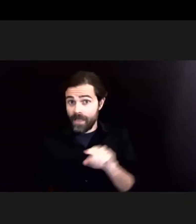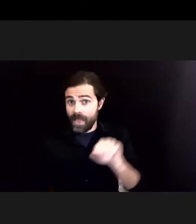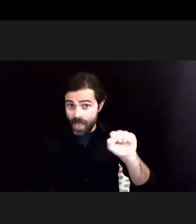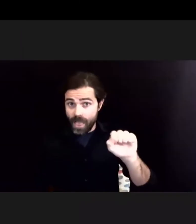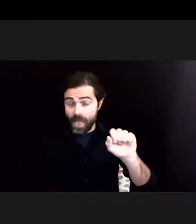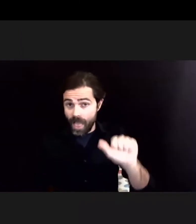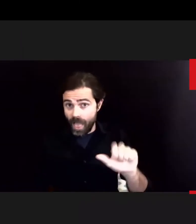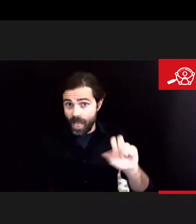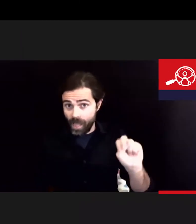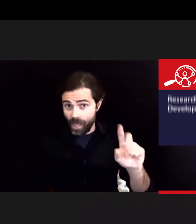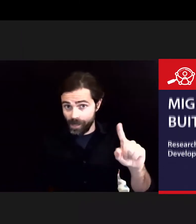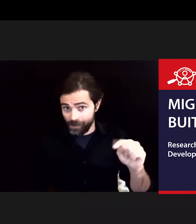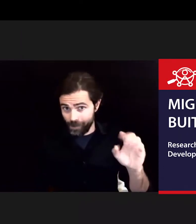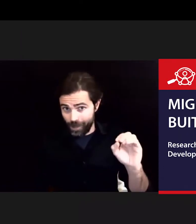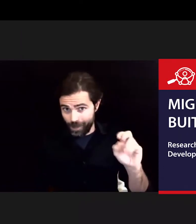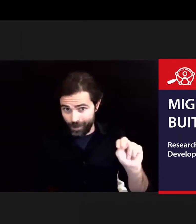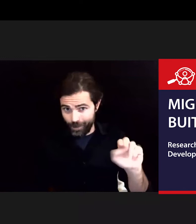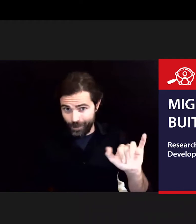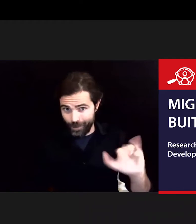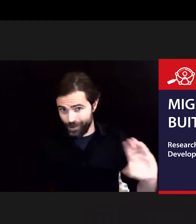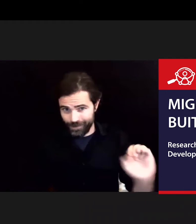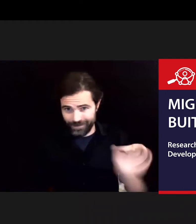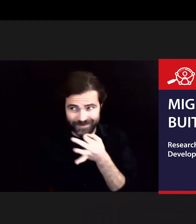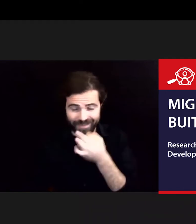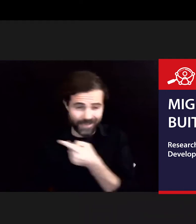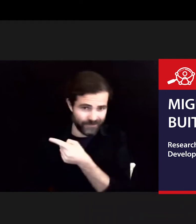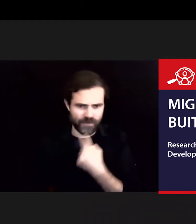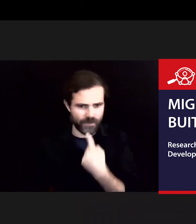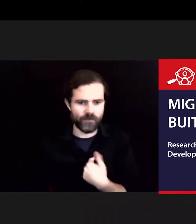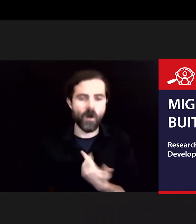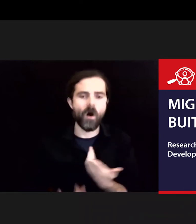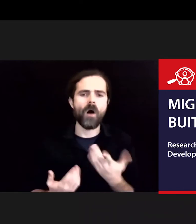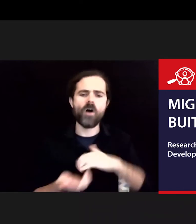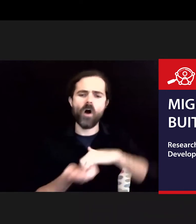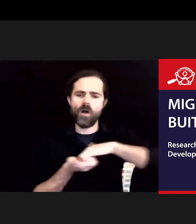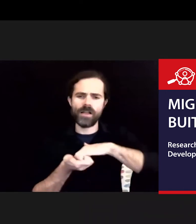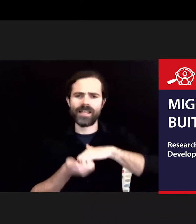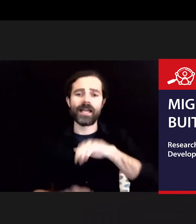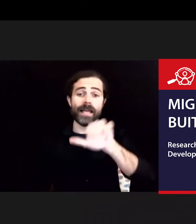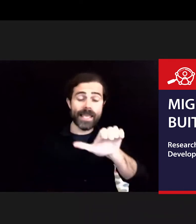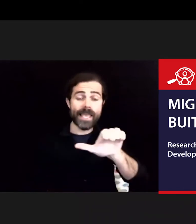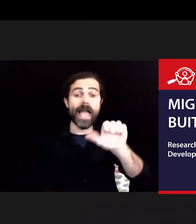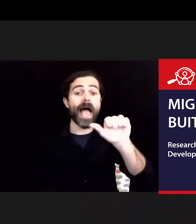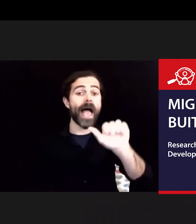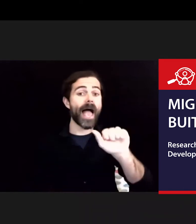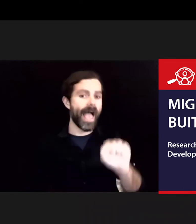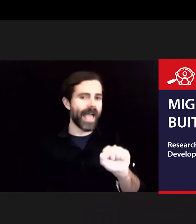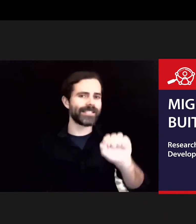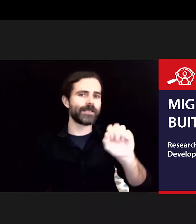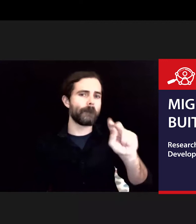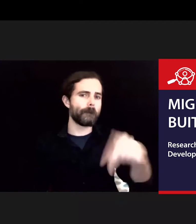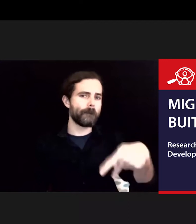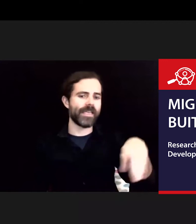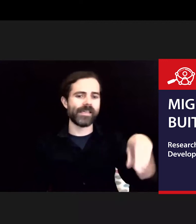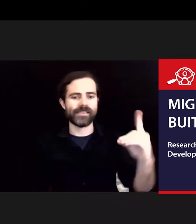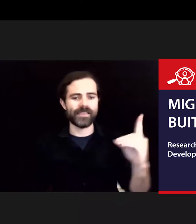in this project. I would like to introduce a little bit of our organization. The ASPD is a non-for-profit NGO in the disability sector that